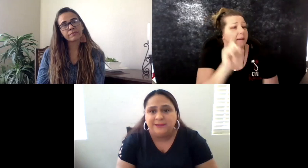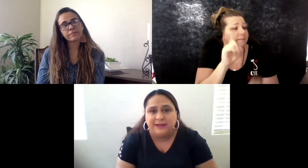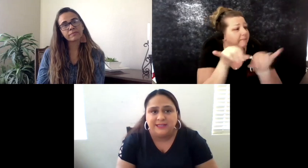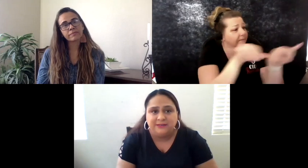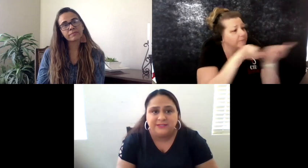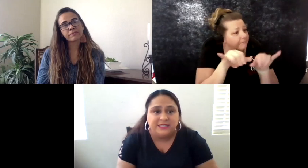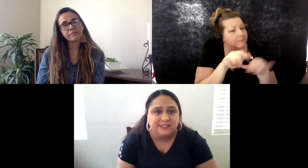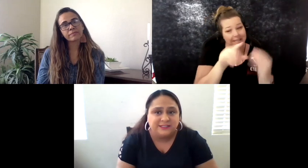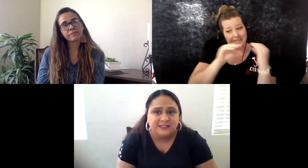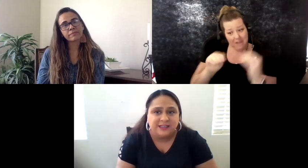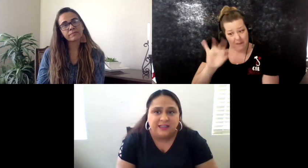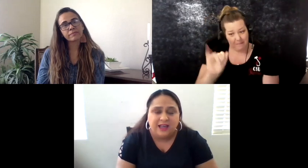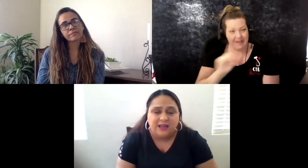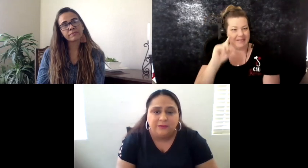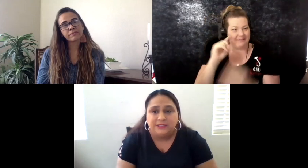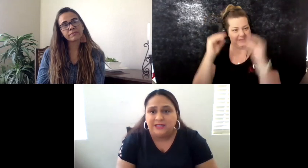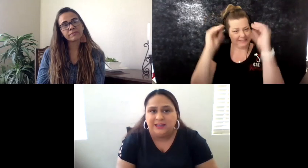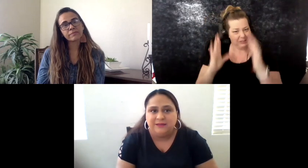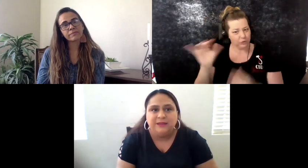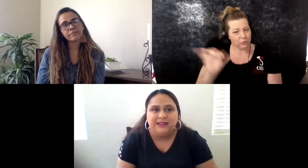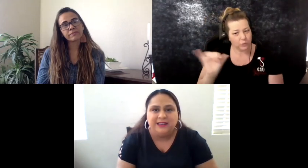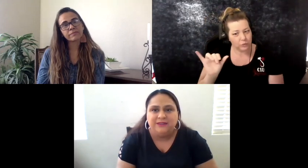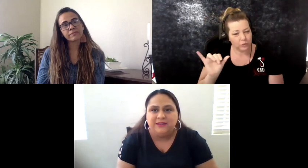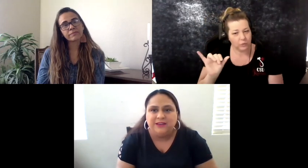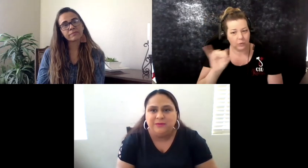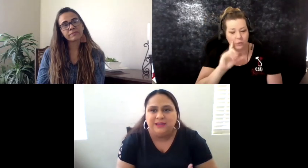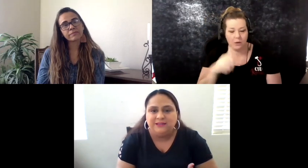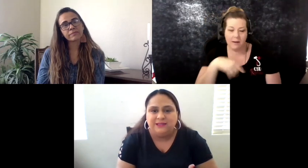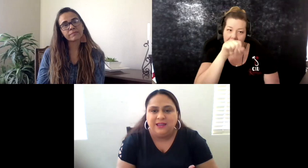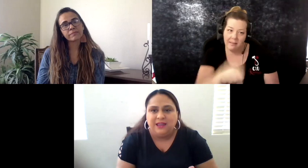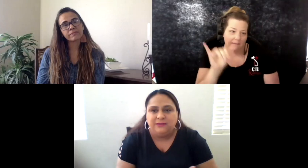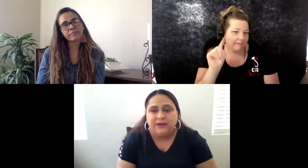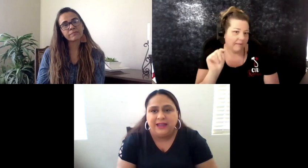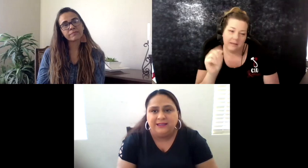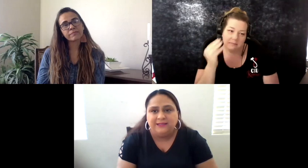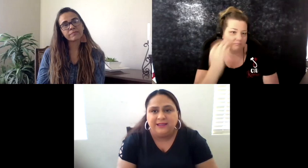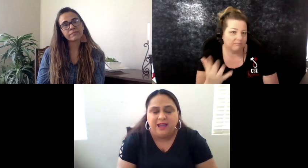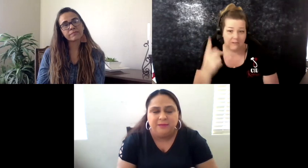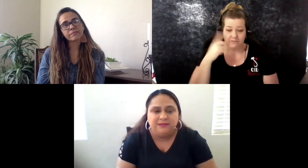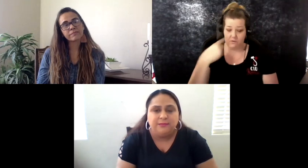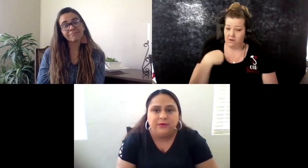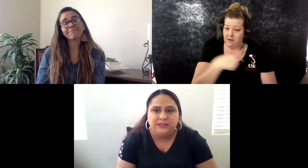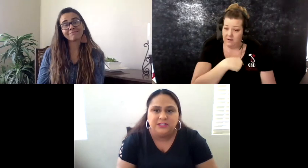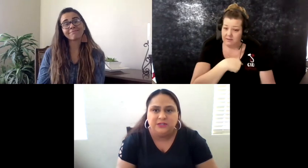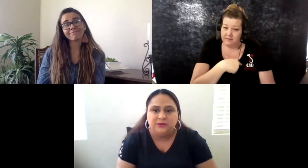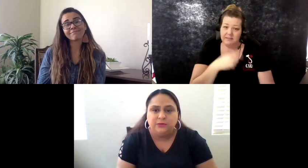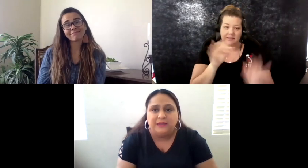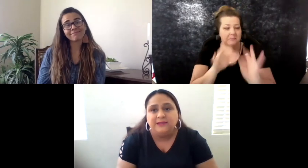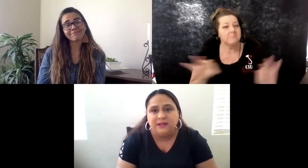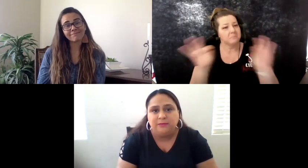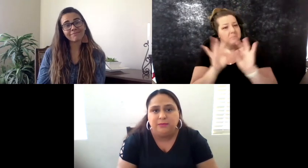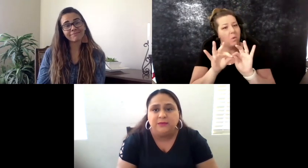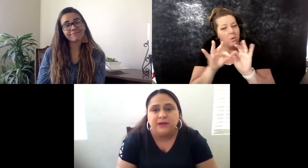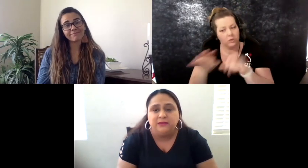taught by deaf teachers, which I completely love, because For us, it's important to